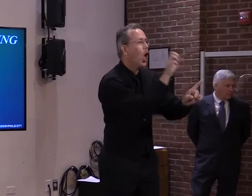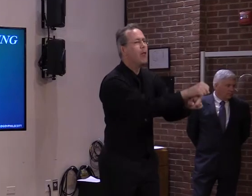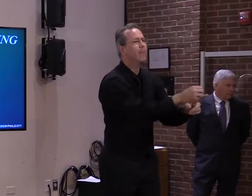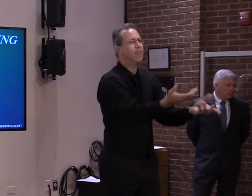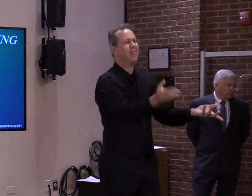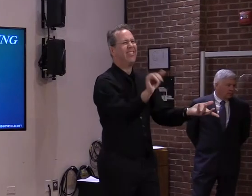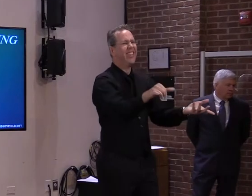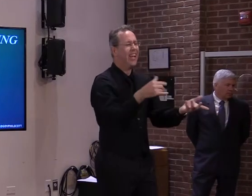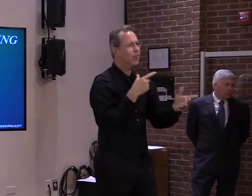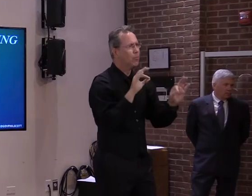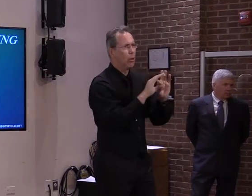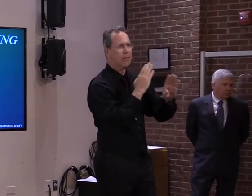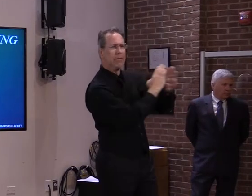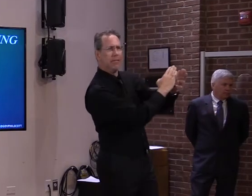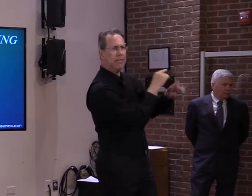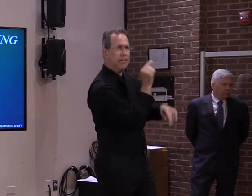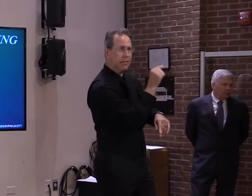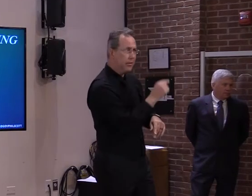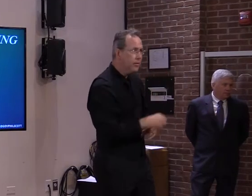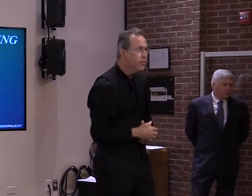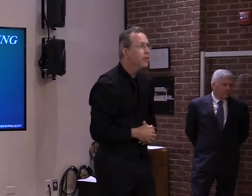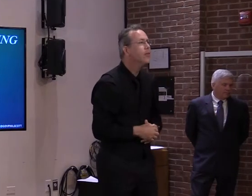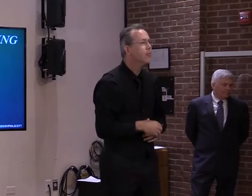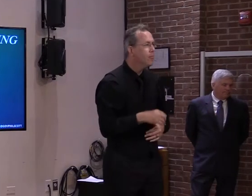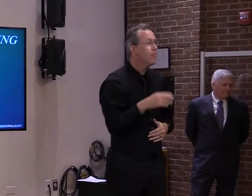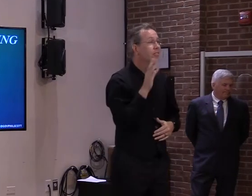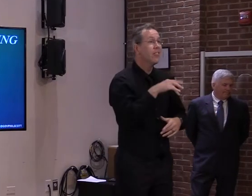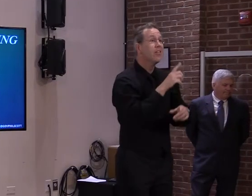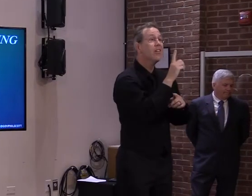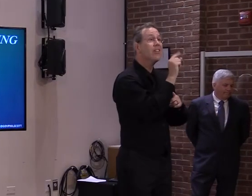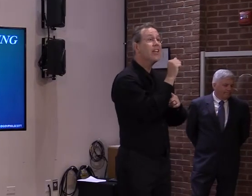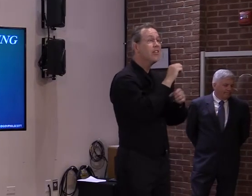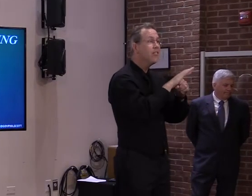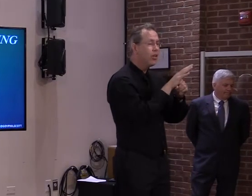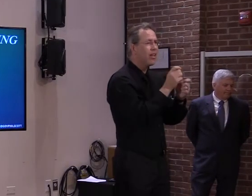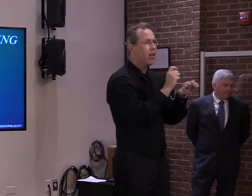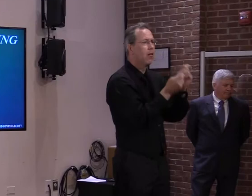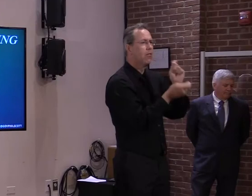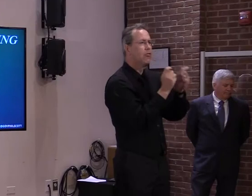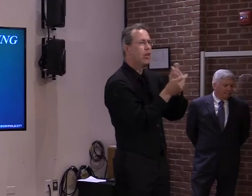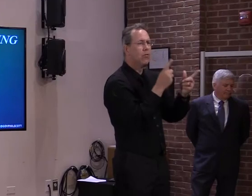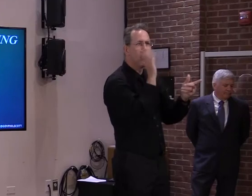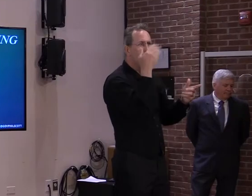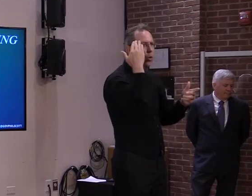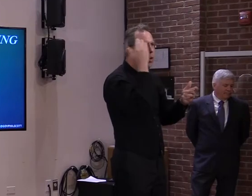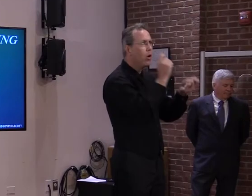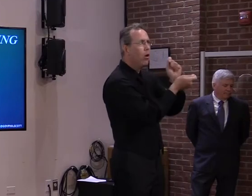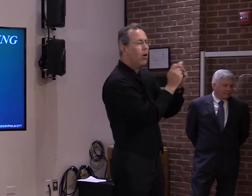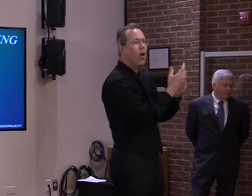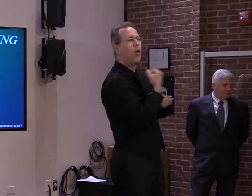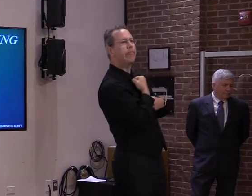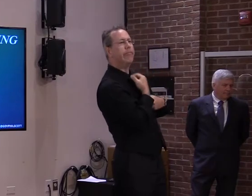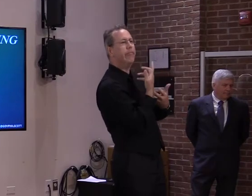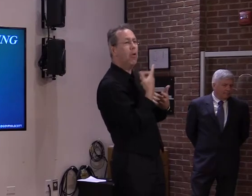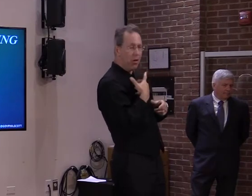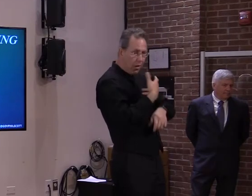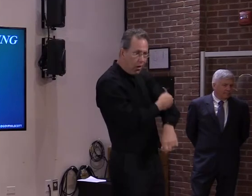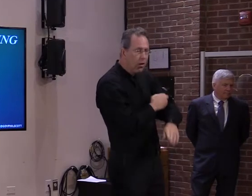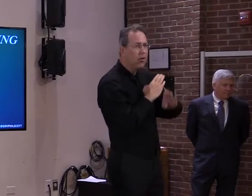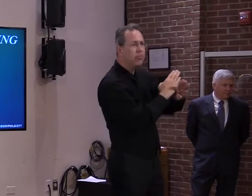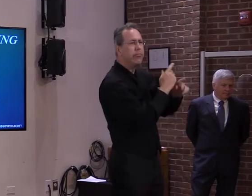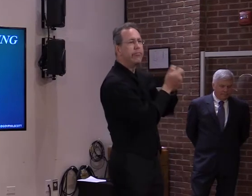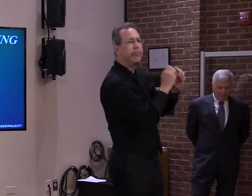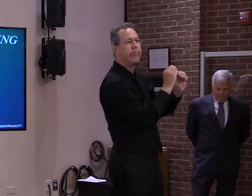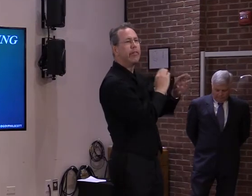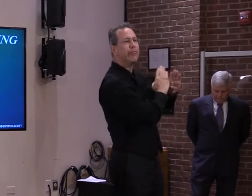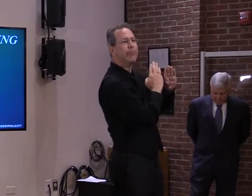wall, it transforms itself, mutates, and becomes faster and more powerful in some respects.